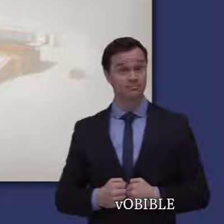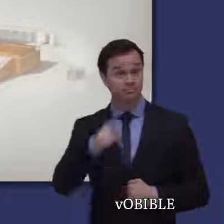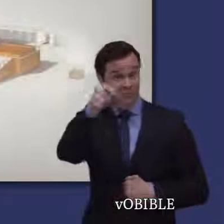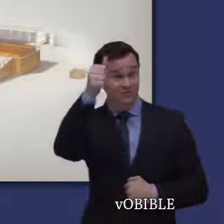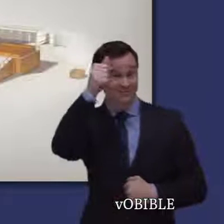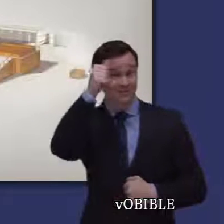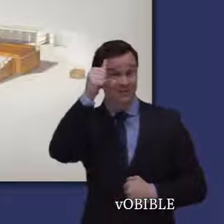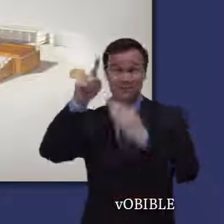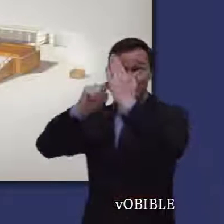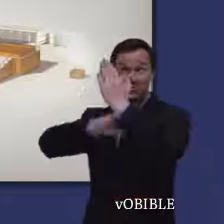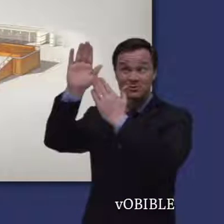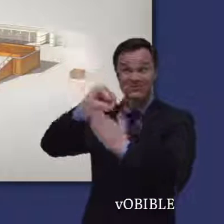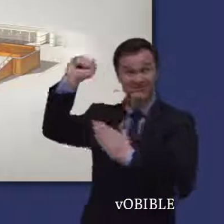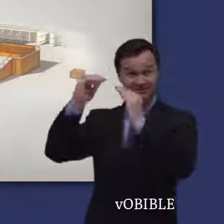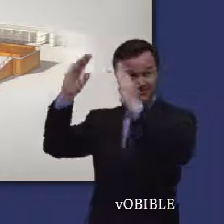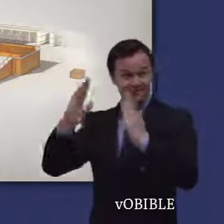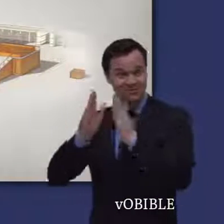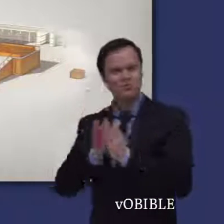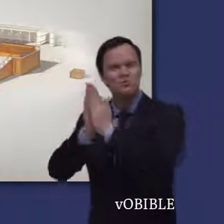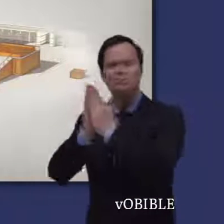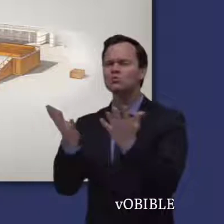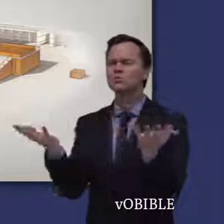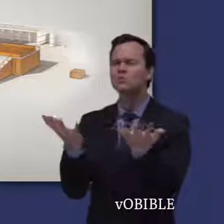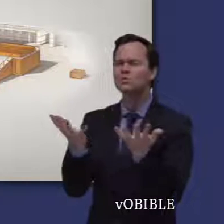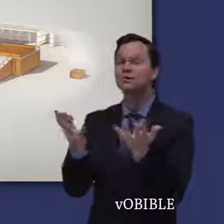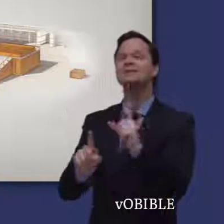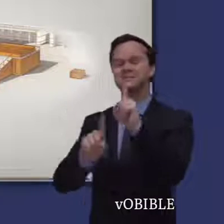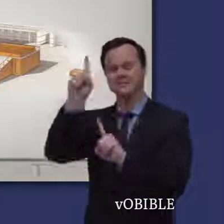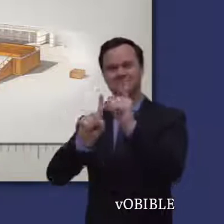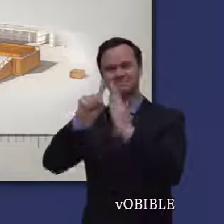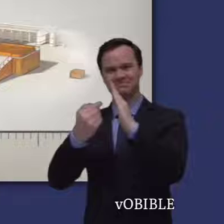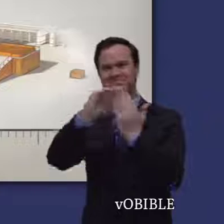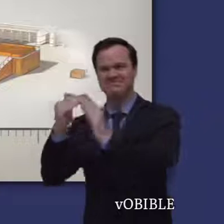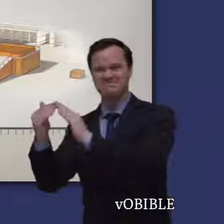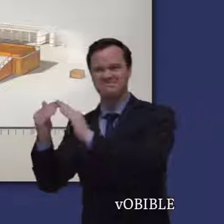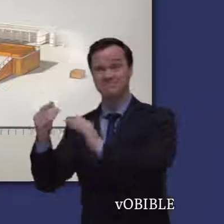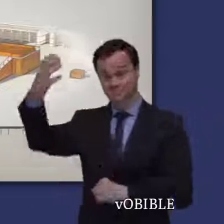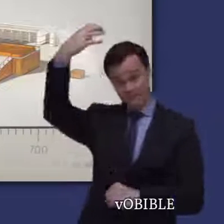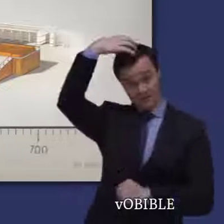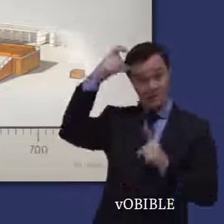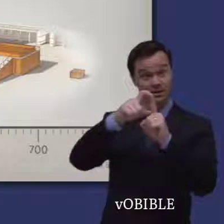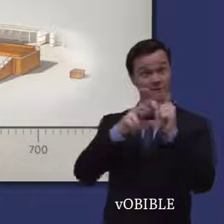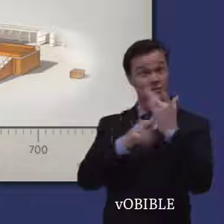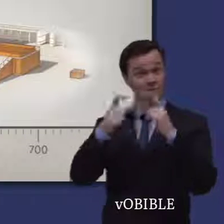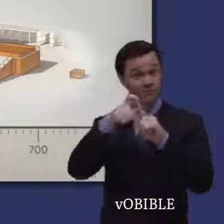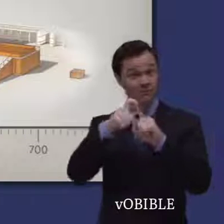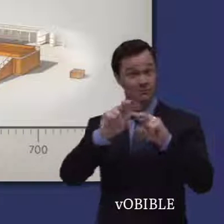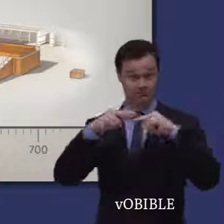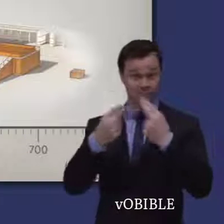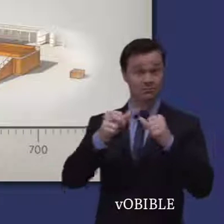Did you know? In Habakkuk's day, Jehovah's temple was in Jerusalem, and the Davidic dynasty had